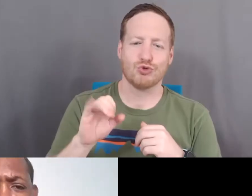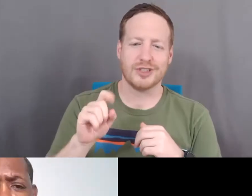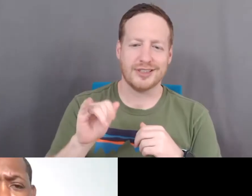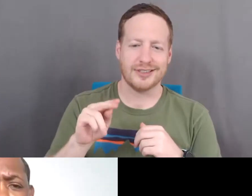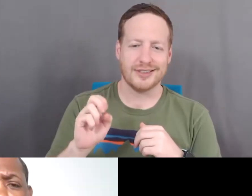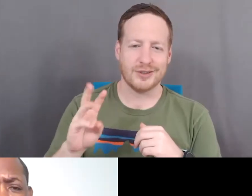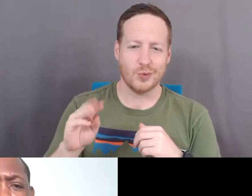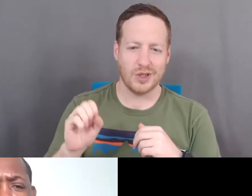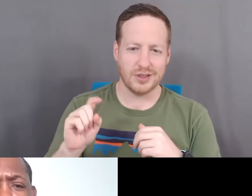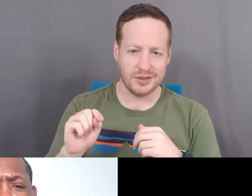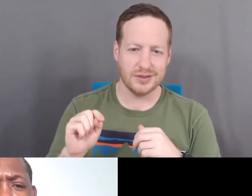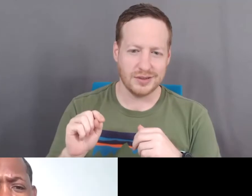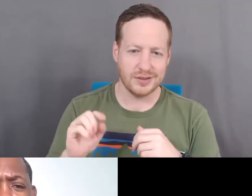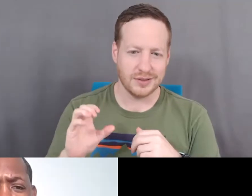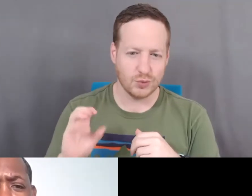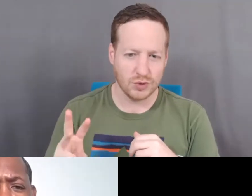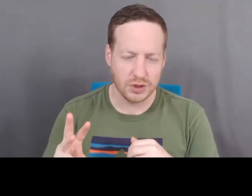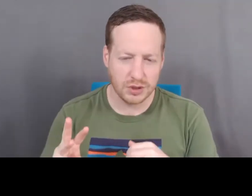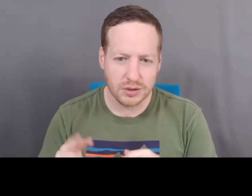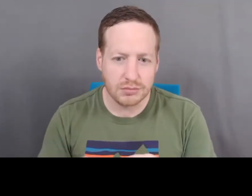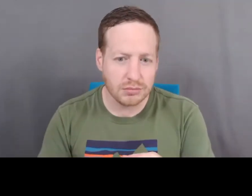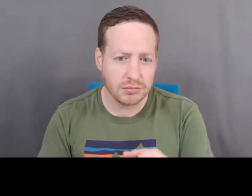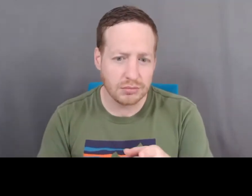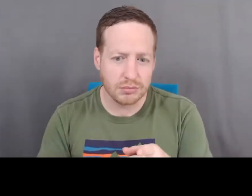And we have Christine West.